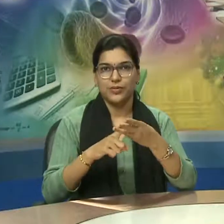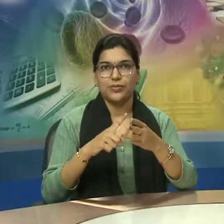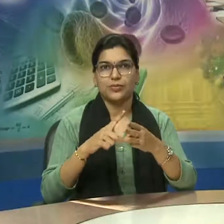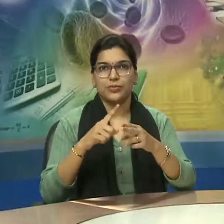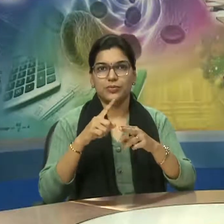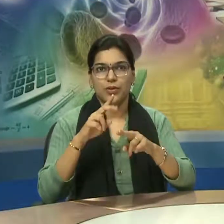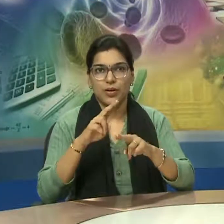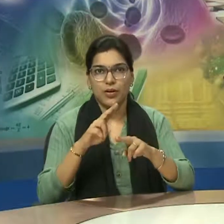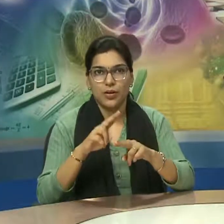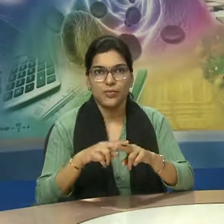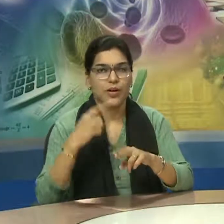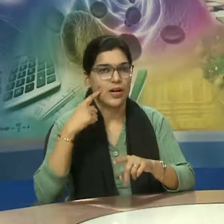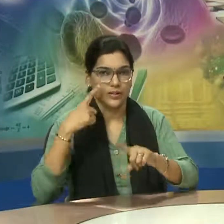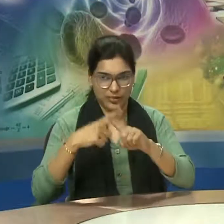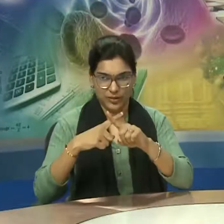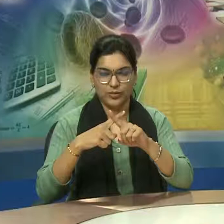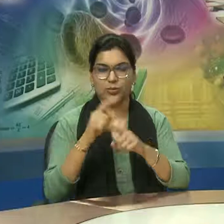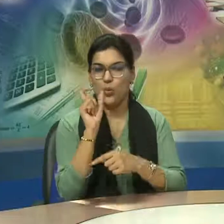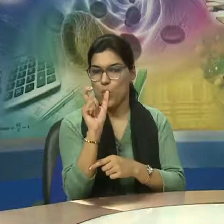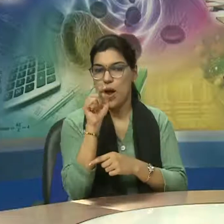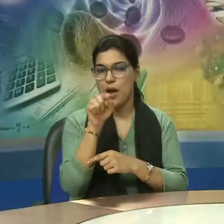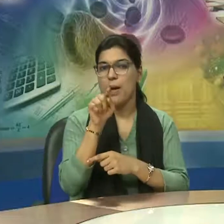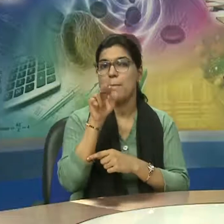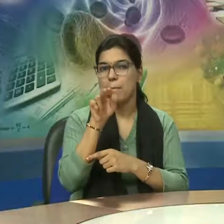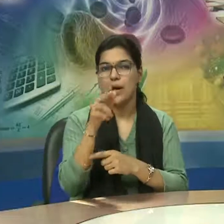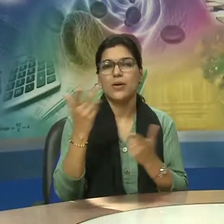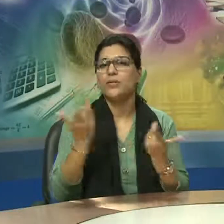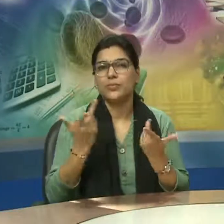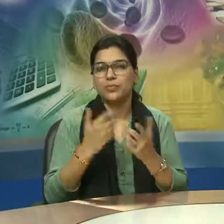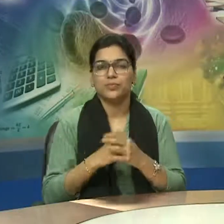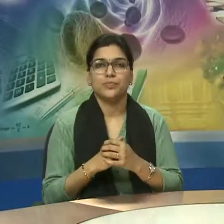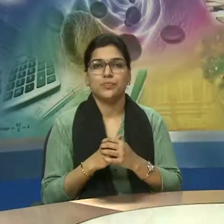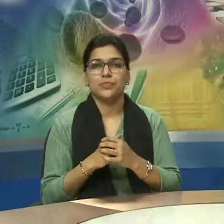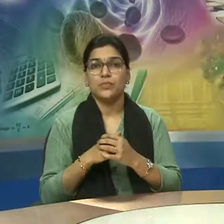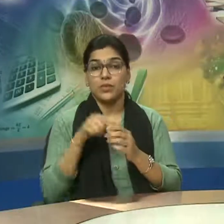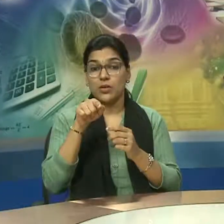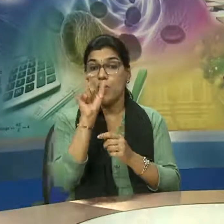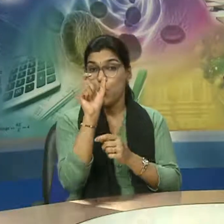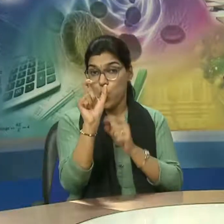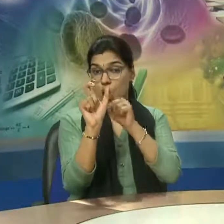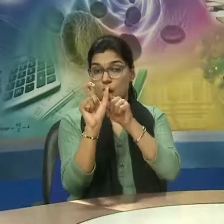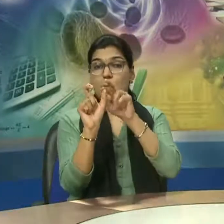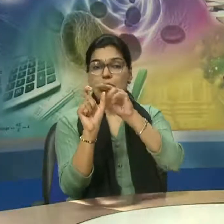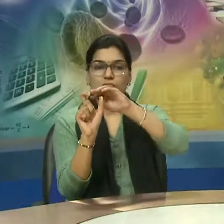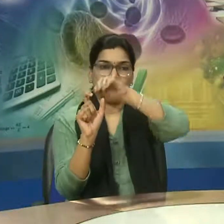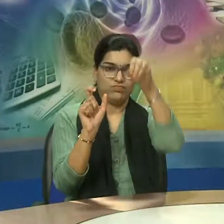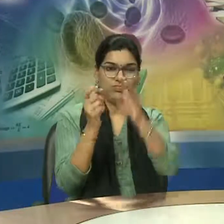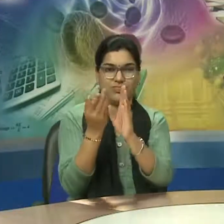That is prefix. What is the meaning of prefix?